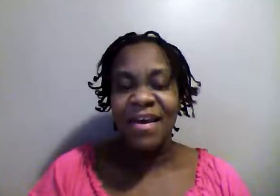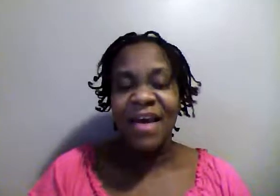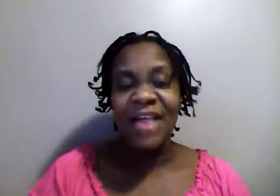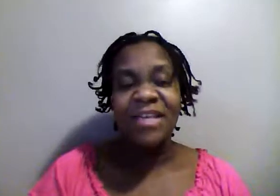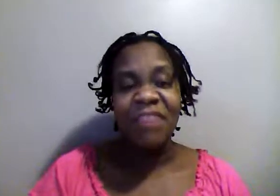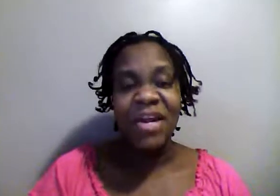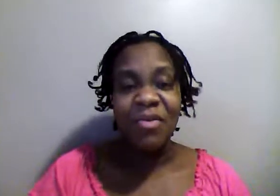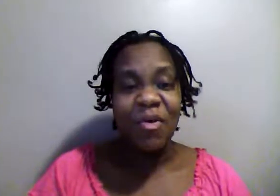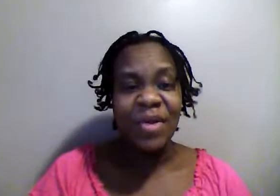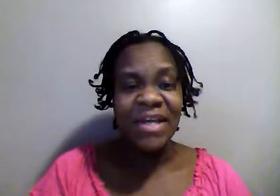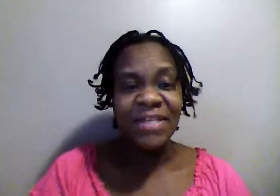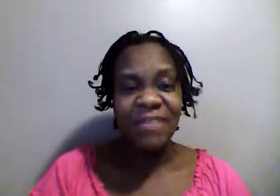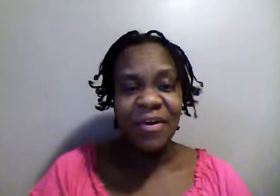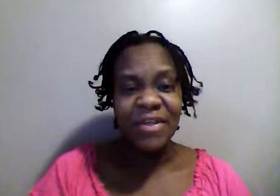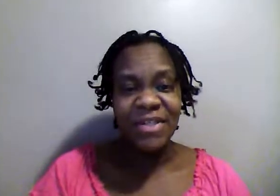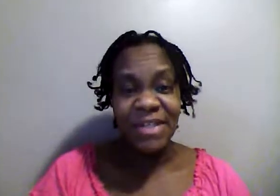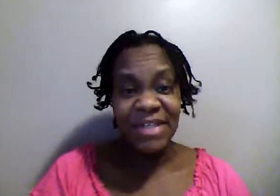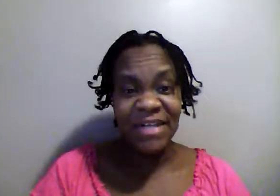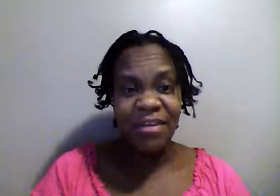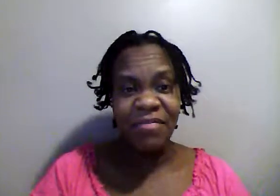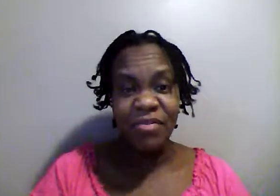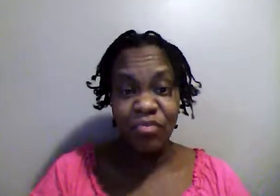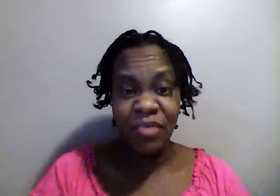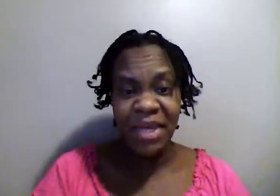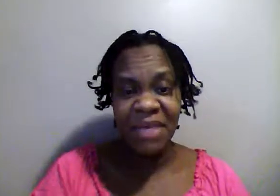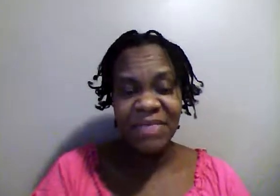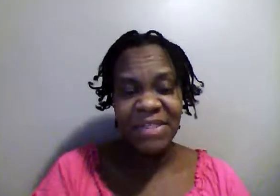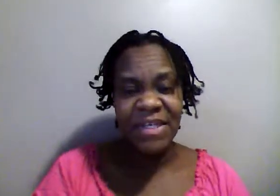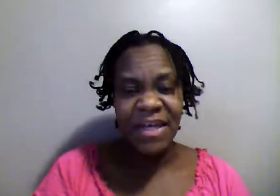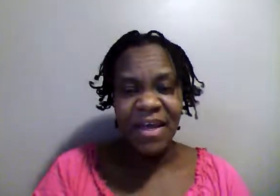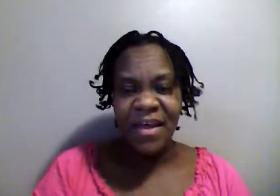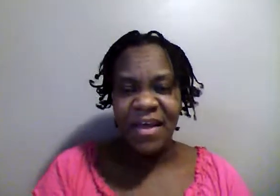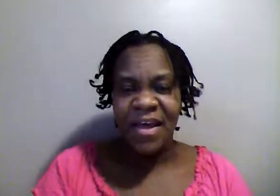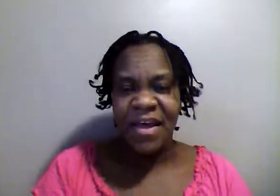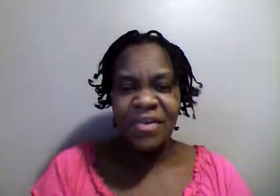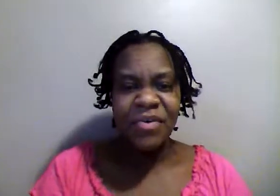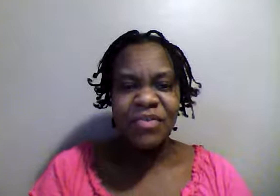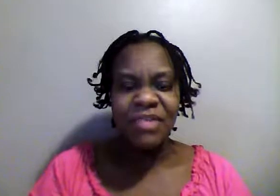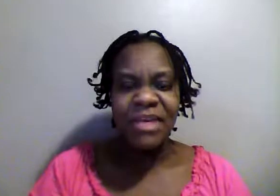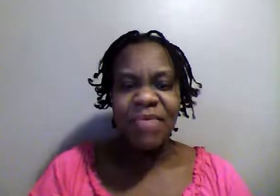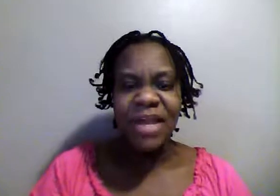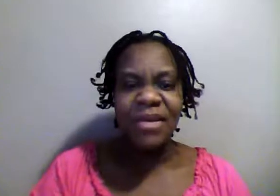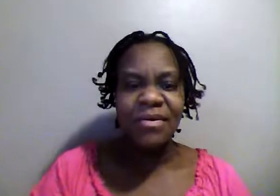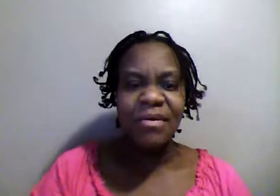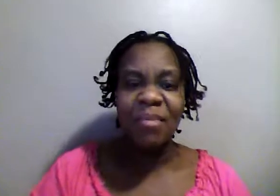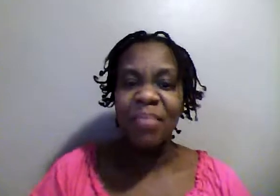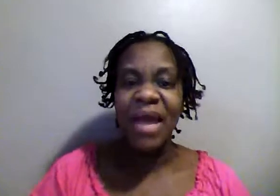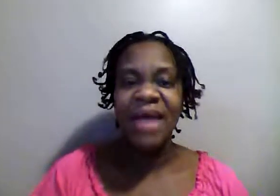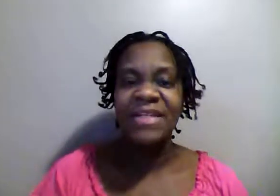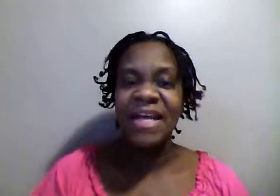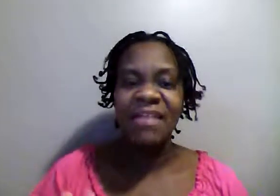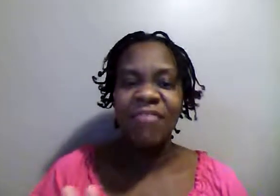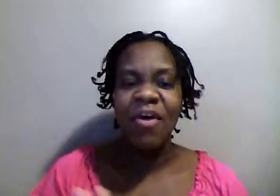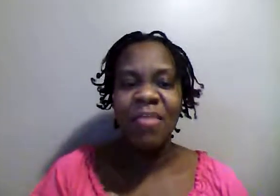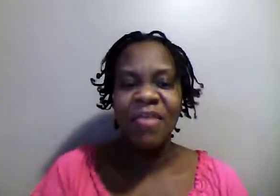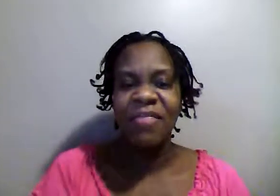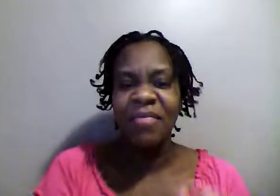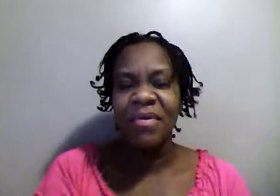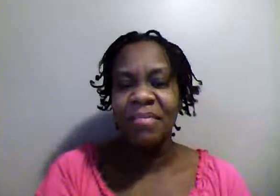has already grown its first set of true leaves. Usually when you plant any form of